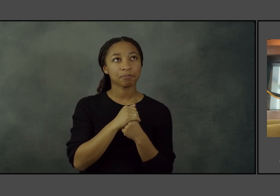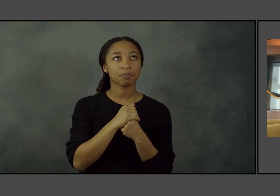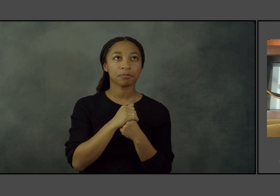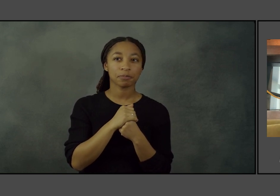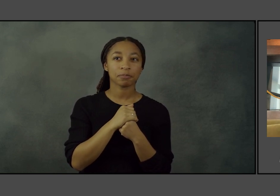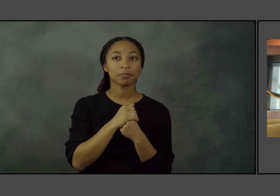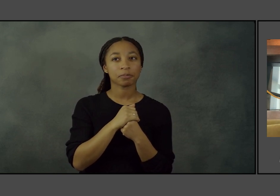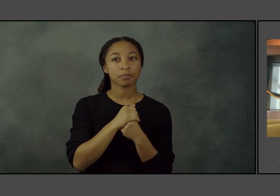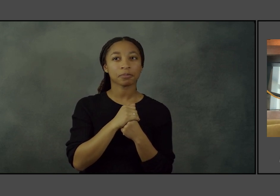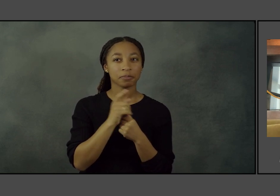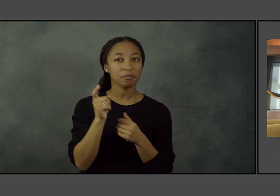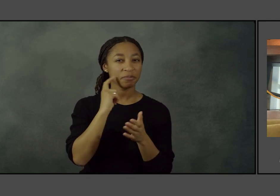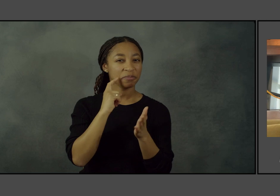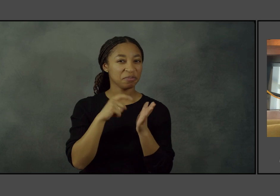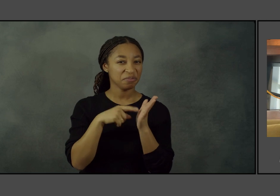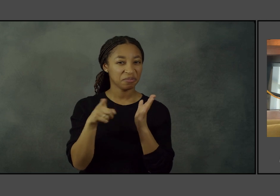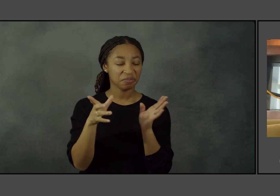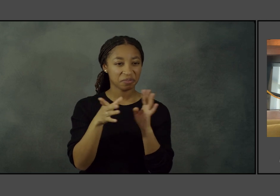Neale Hurston